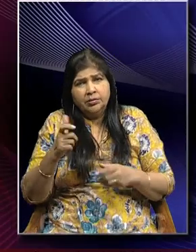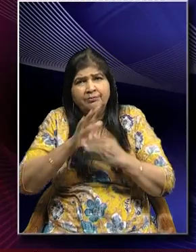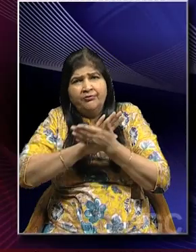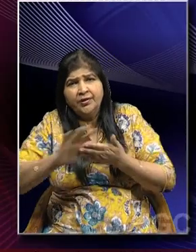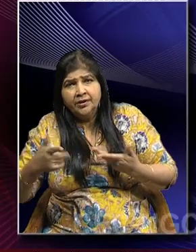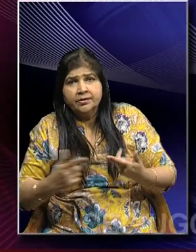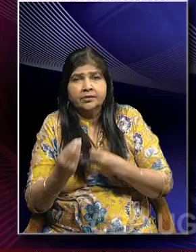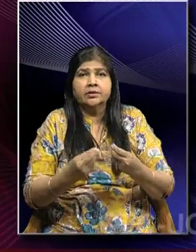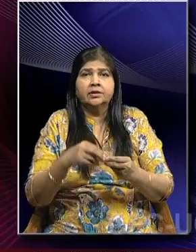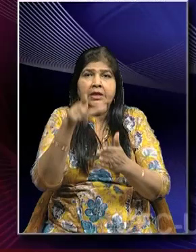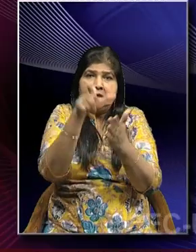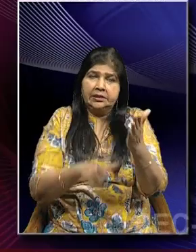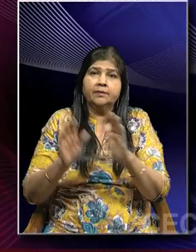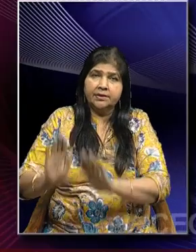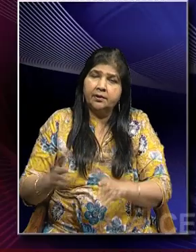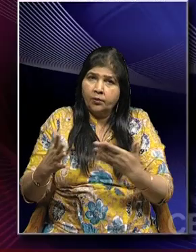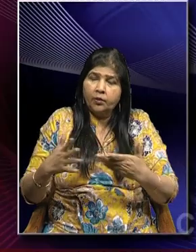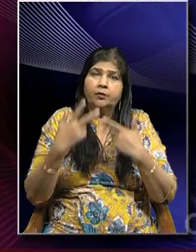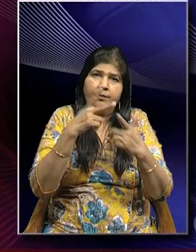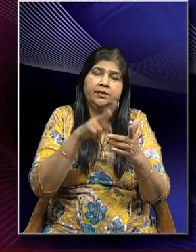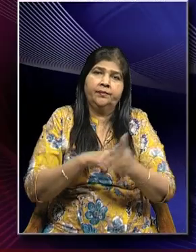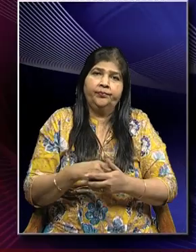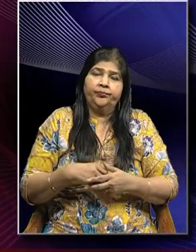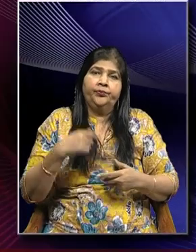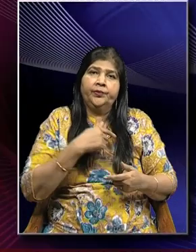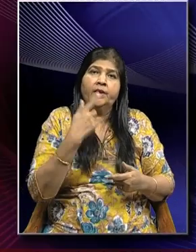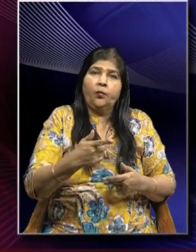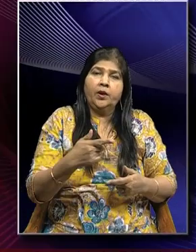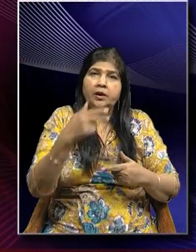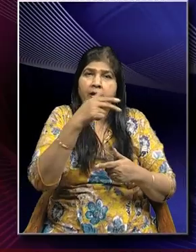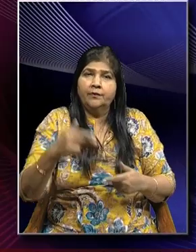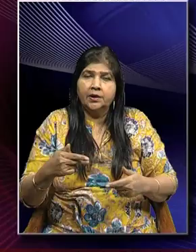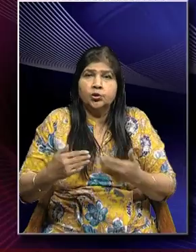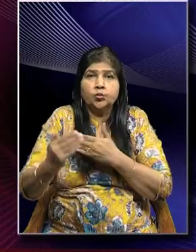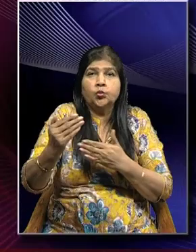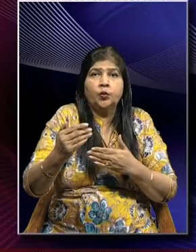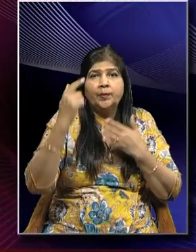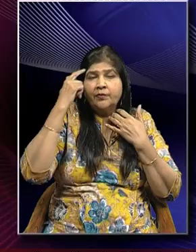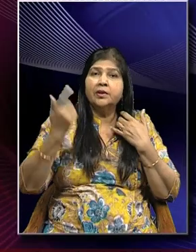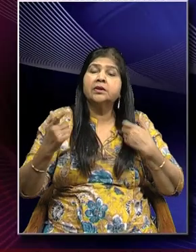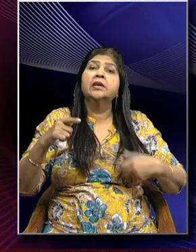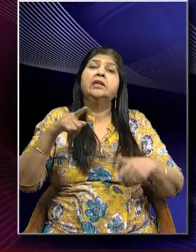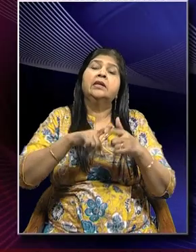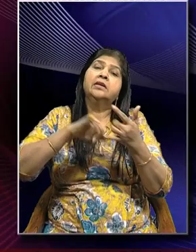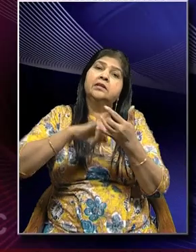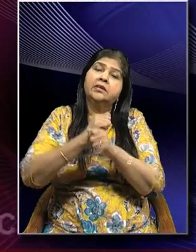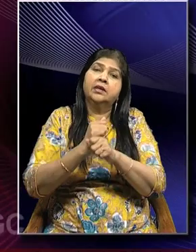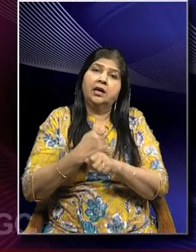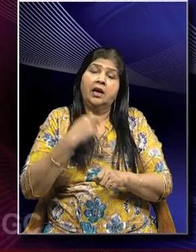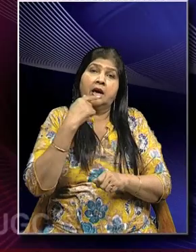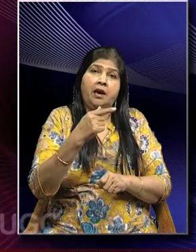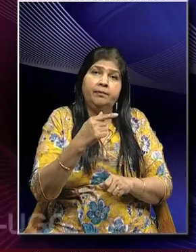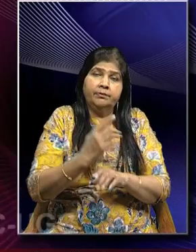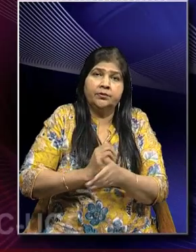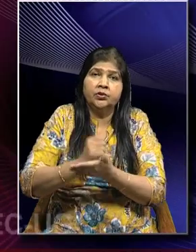not. So, my dear learners, when I am defining you the scope and concerns of ESG, I am actually trying